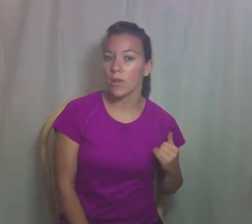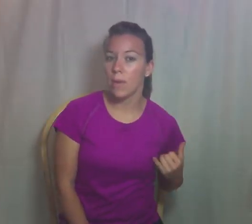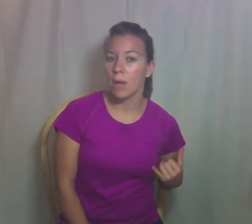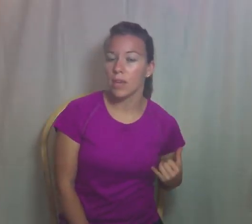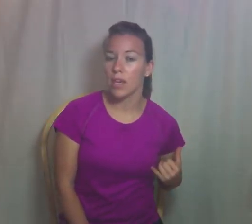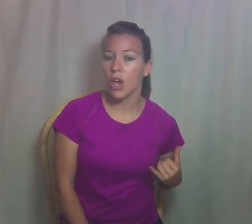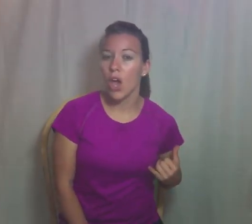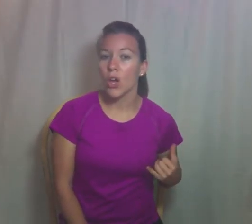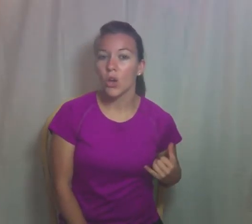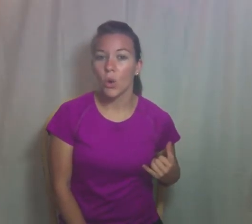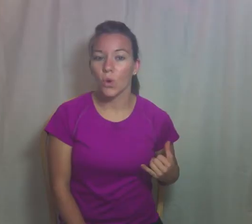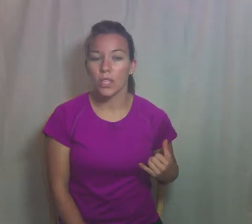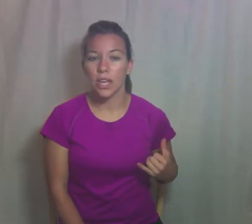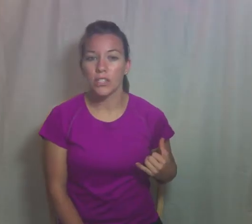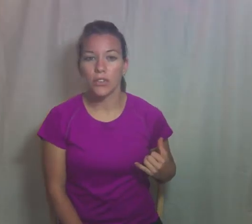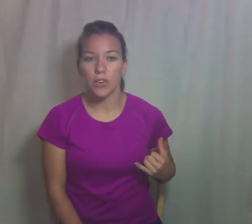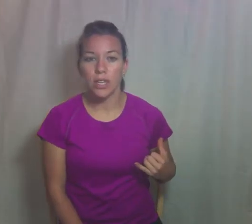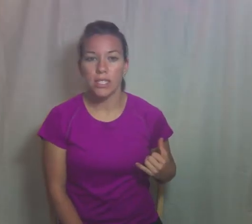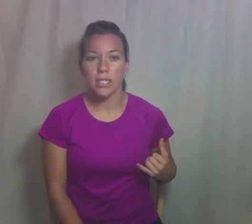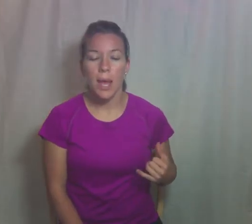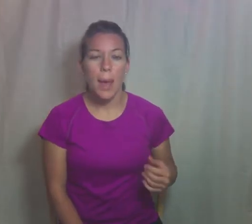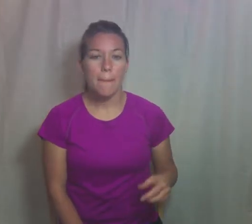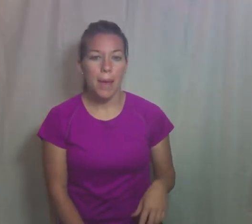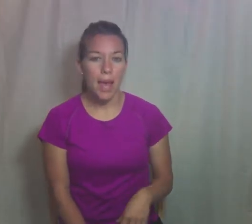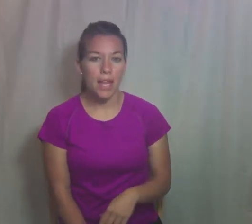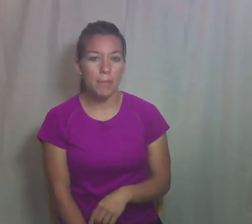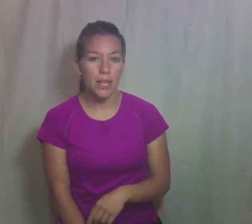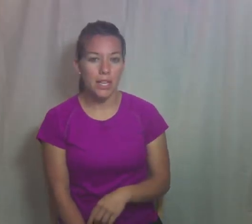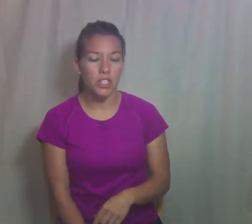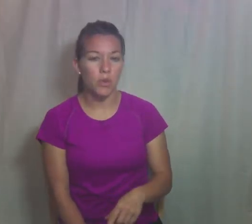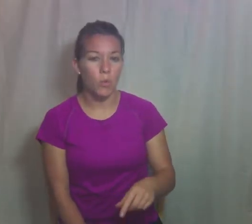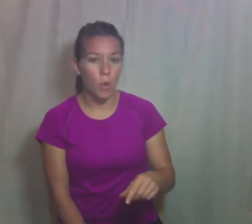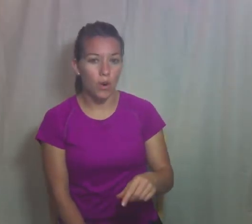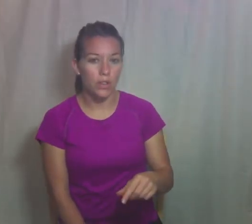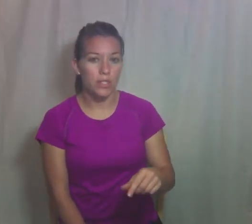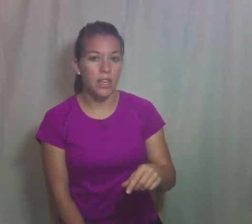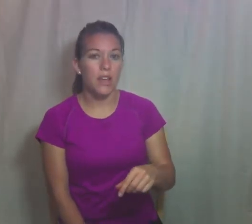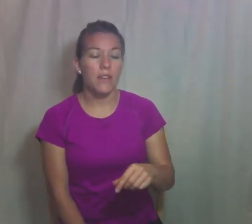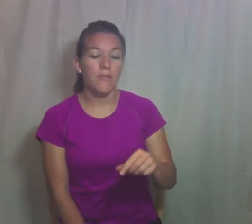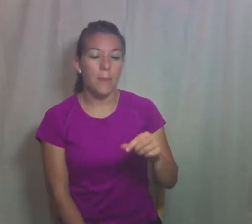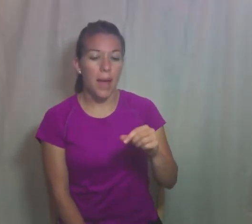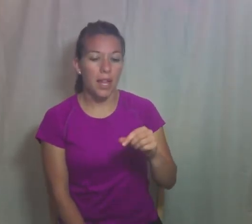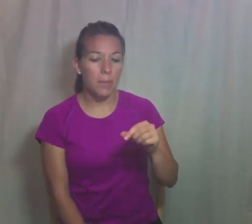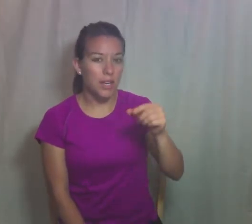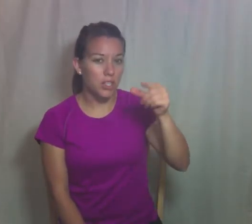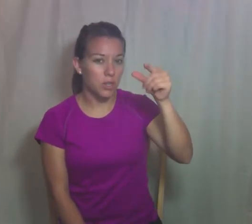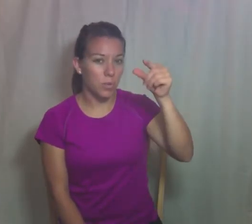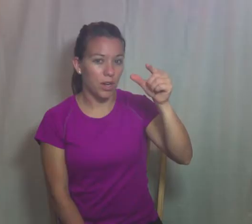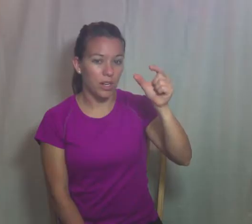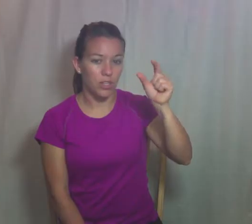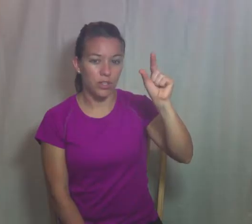Republic, golden age of Greece, Peloponnesian Wars. For Peloponnesian, we're going to do,